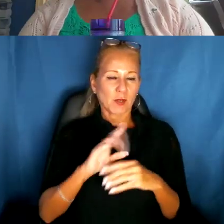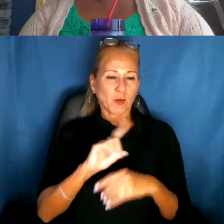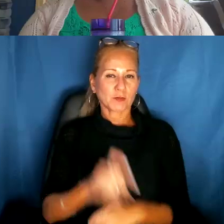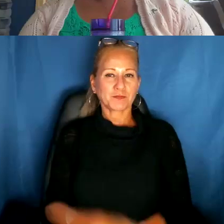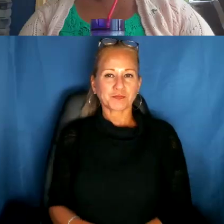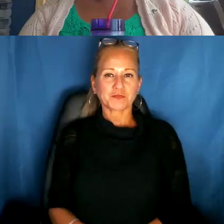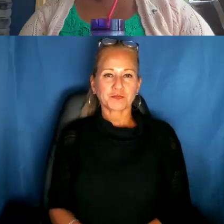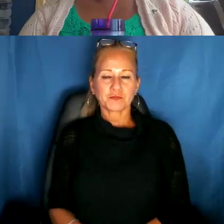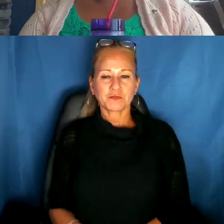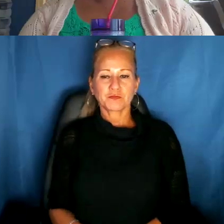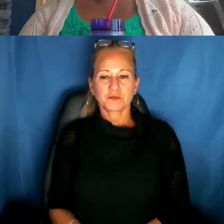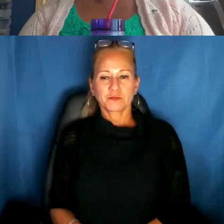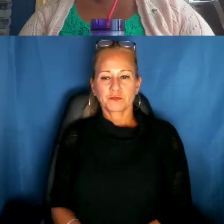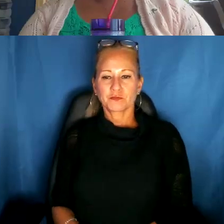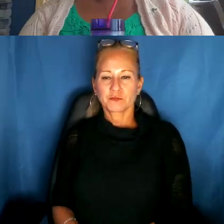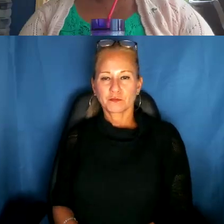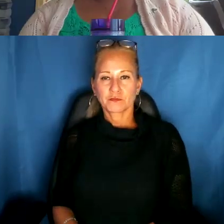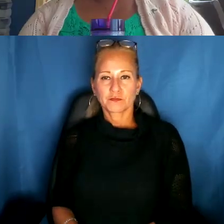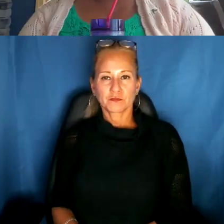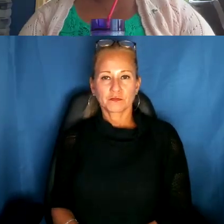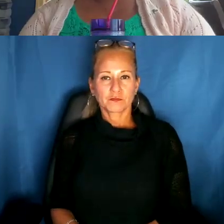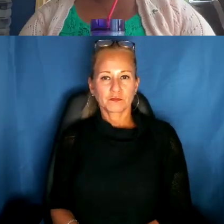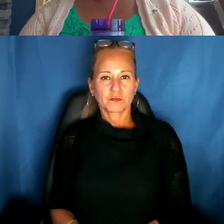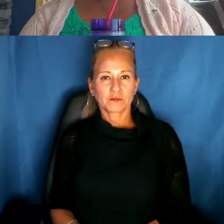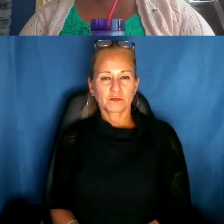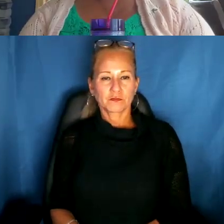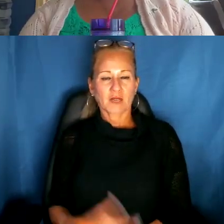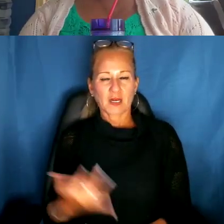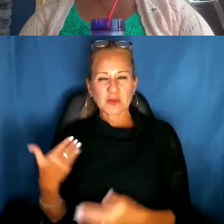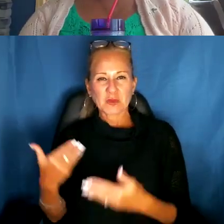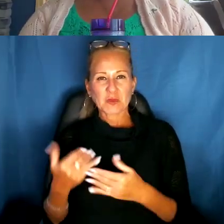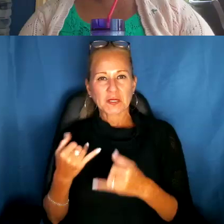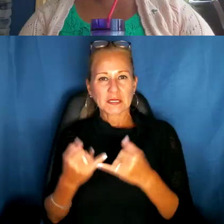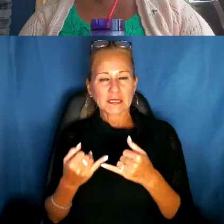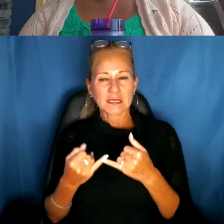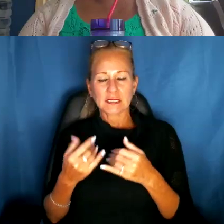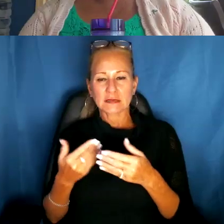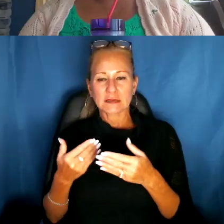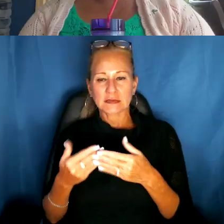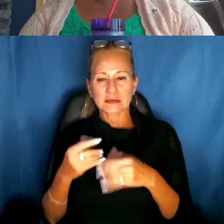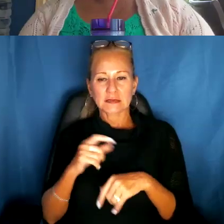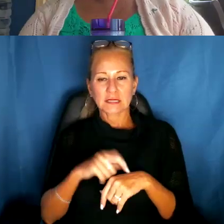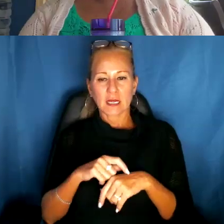I know we're coming up to around the end of time.